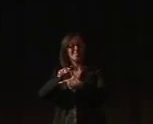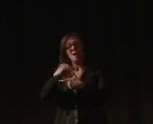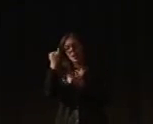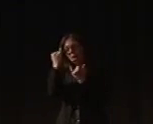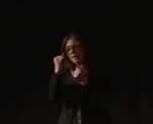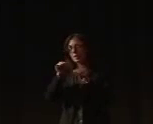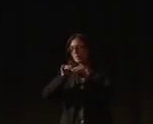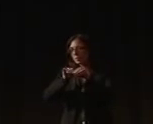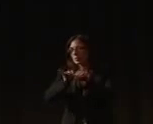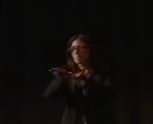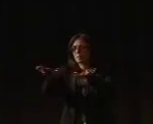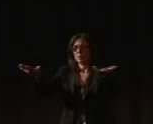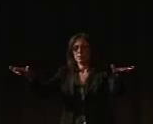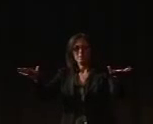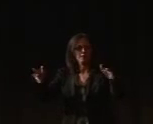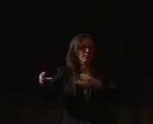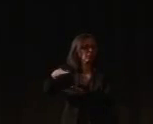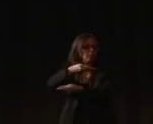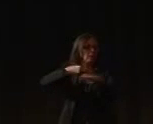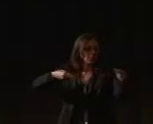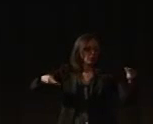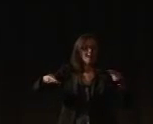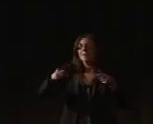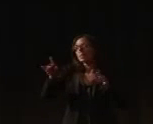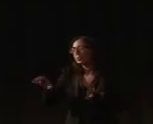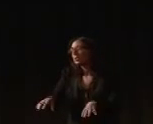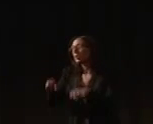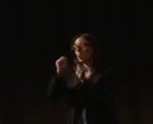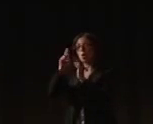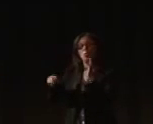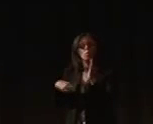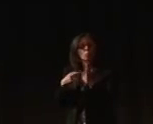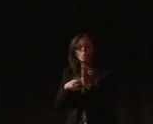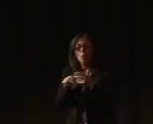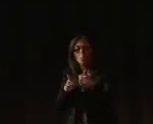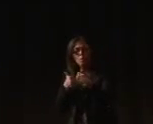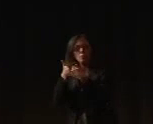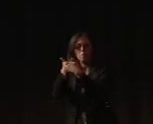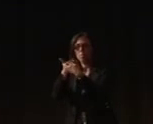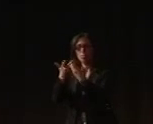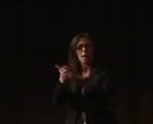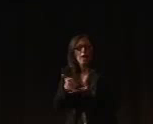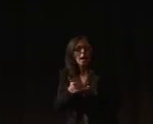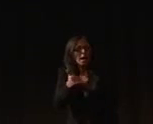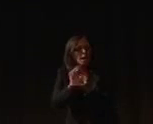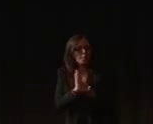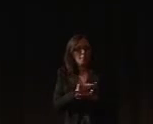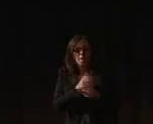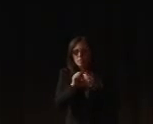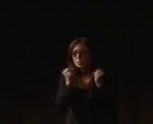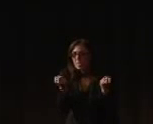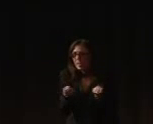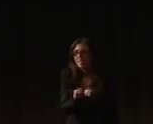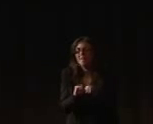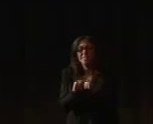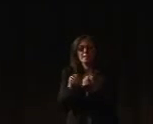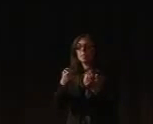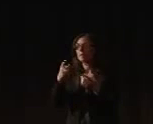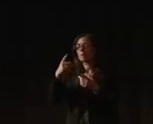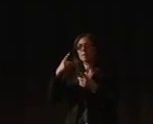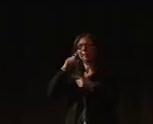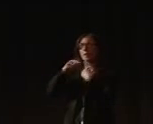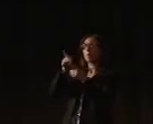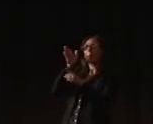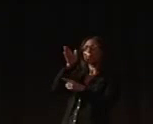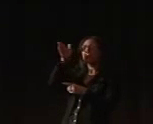its evolution, and playing a role in confronting with challenges to our societies like climate change. And